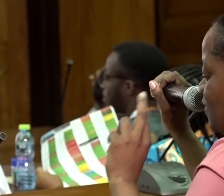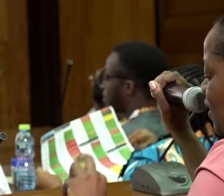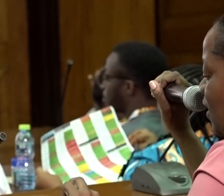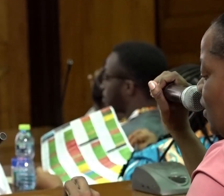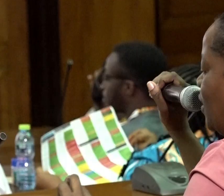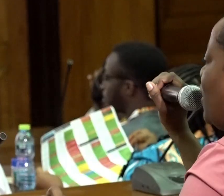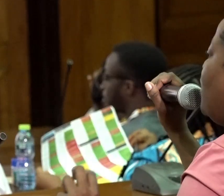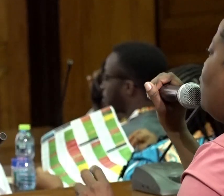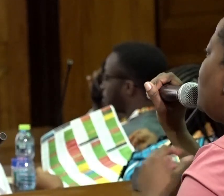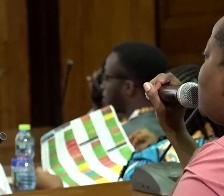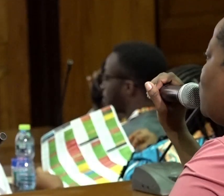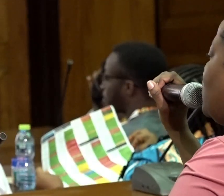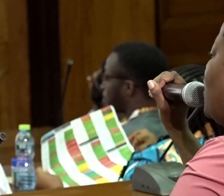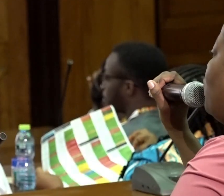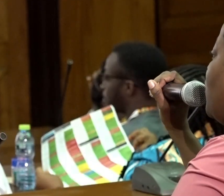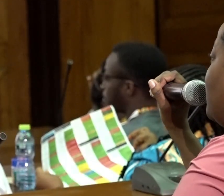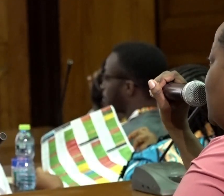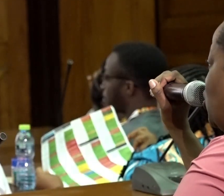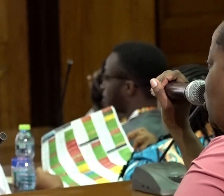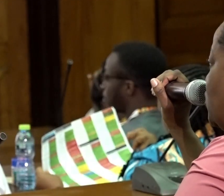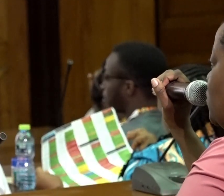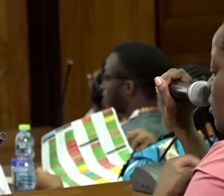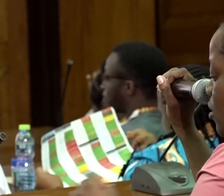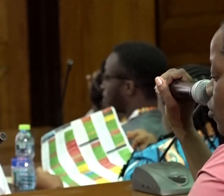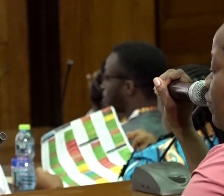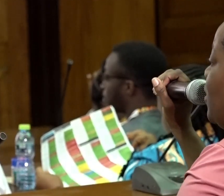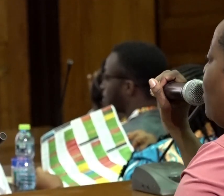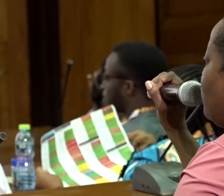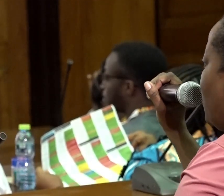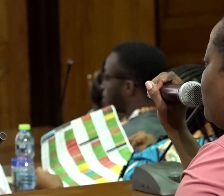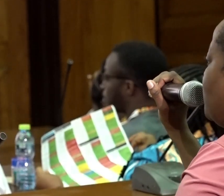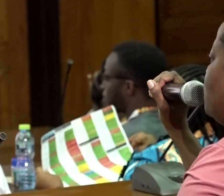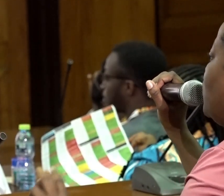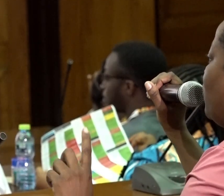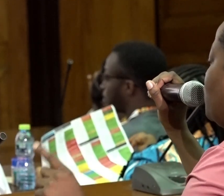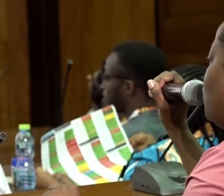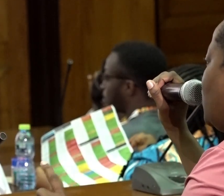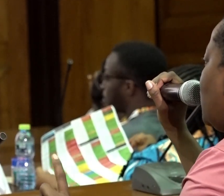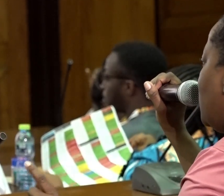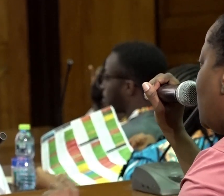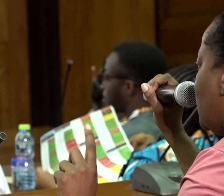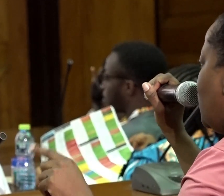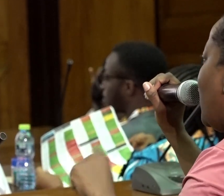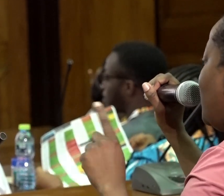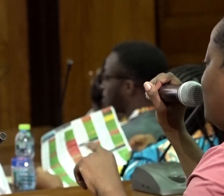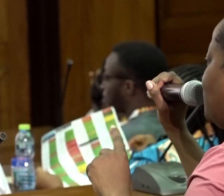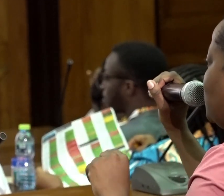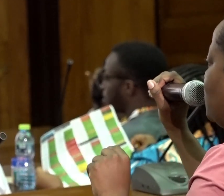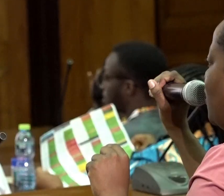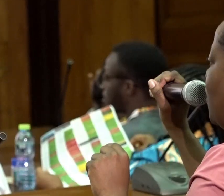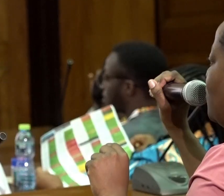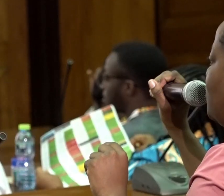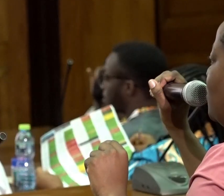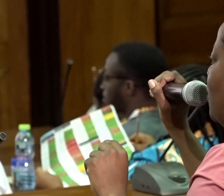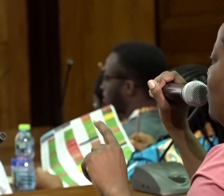And then secondly, I noticed on the harmonization of the outcomes when I was looking at the